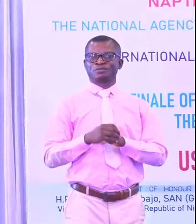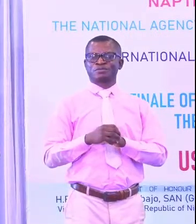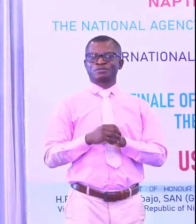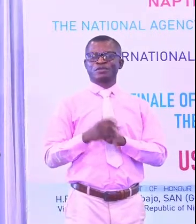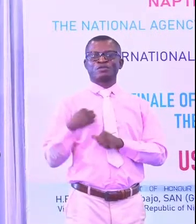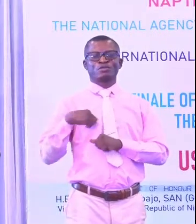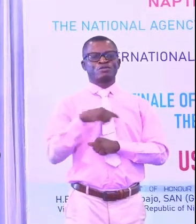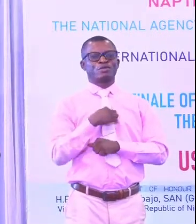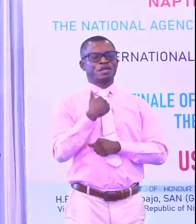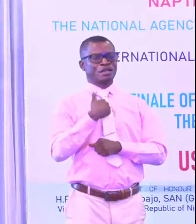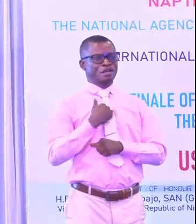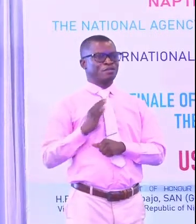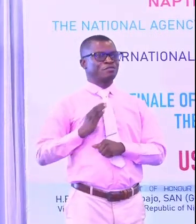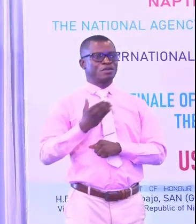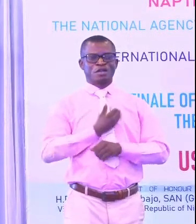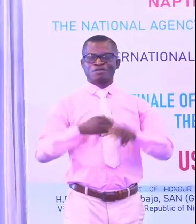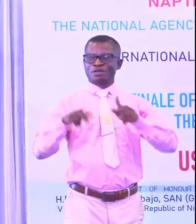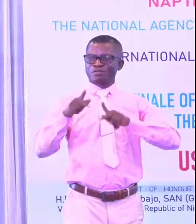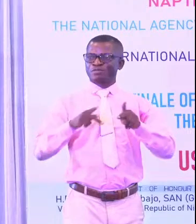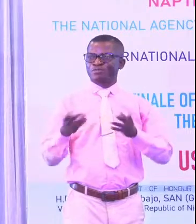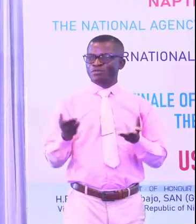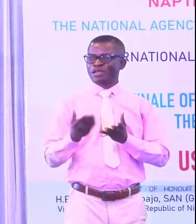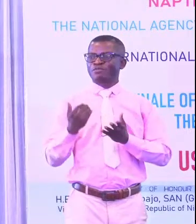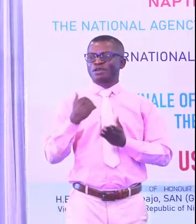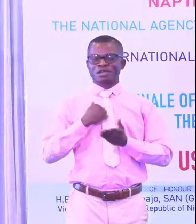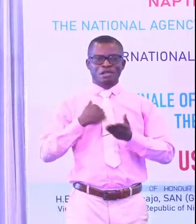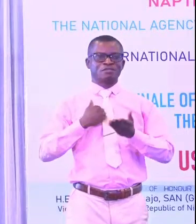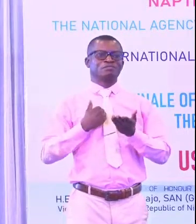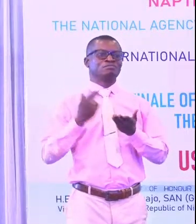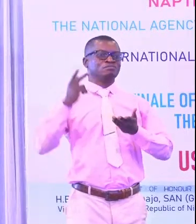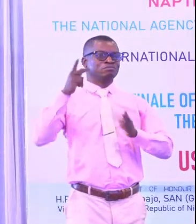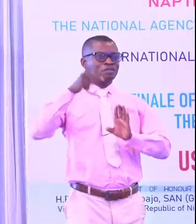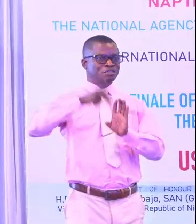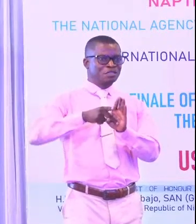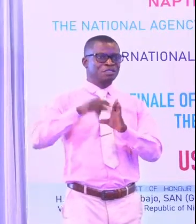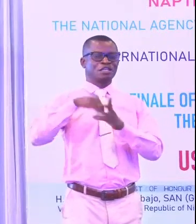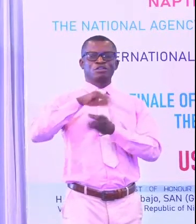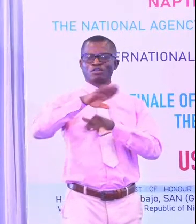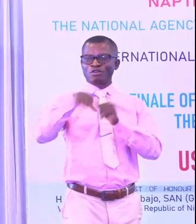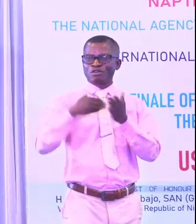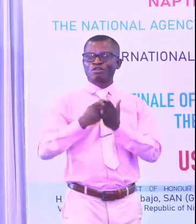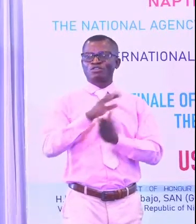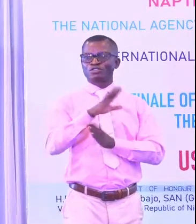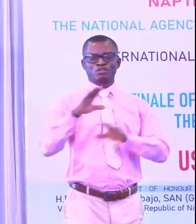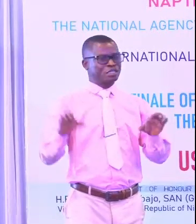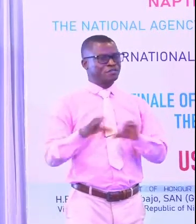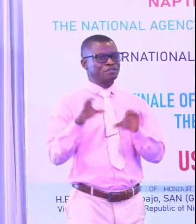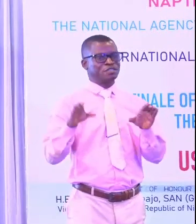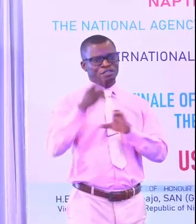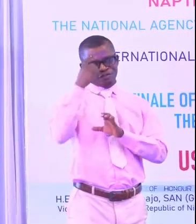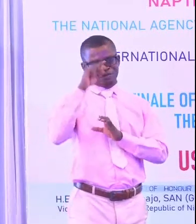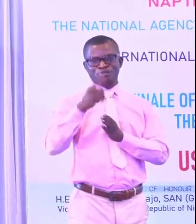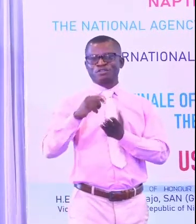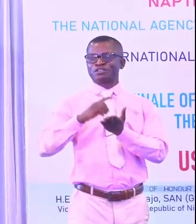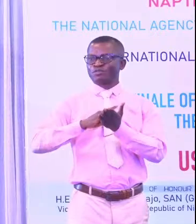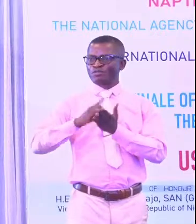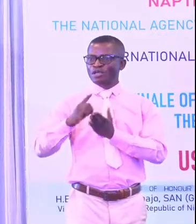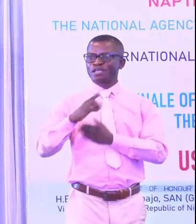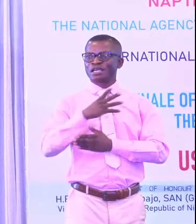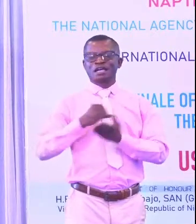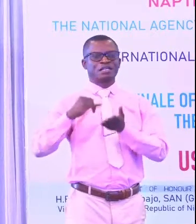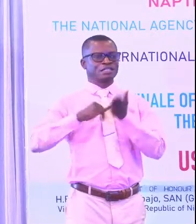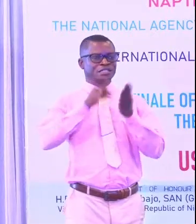We have our people here. We have participated in all your activities for the week, and it is